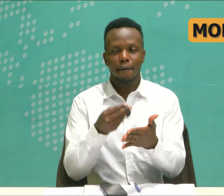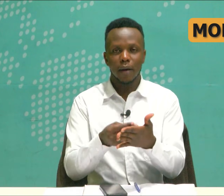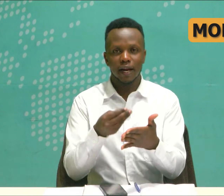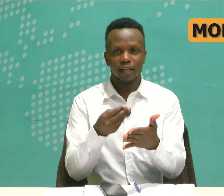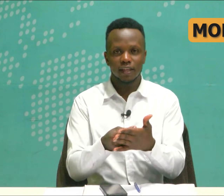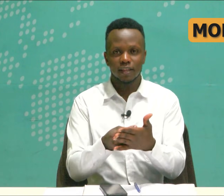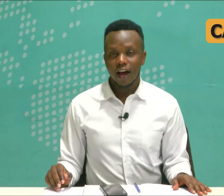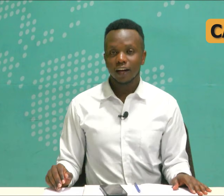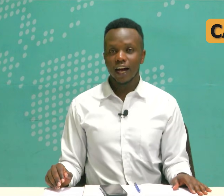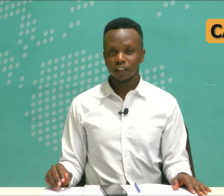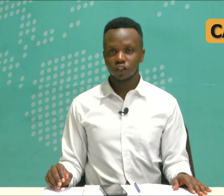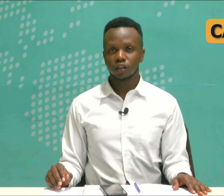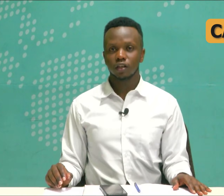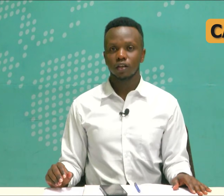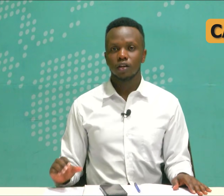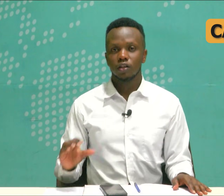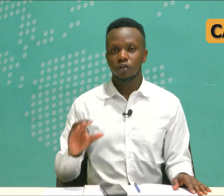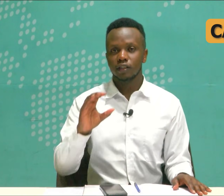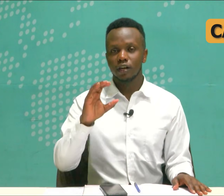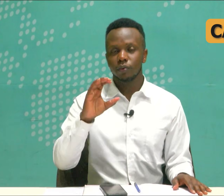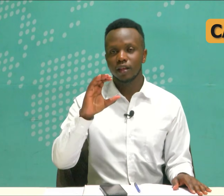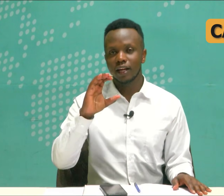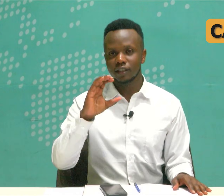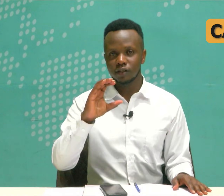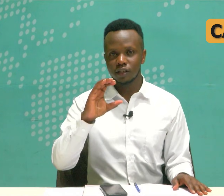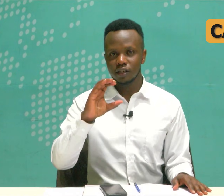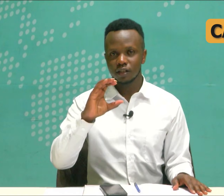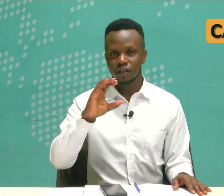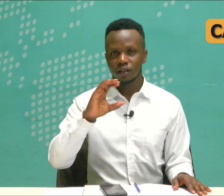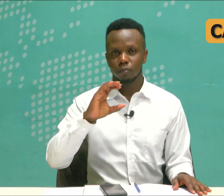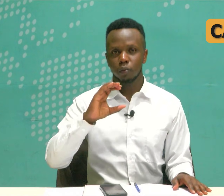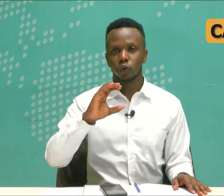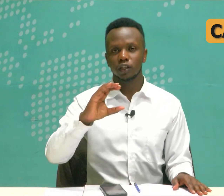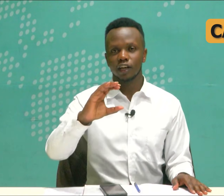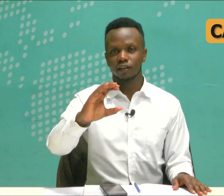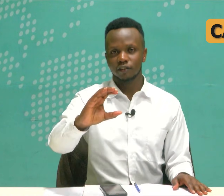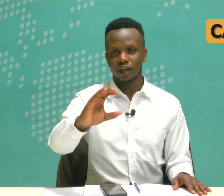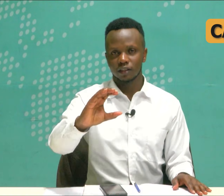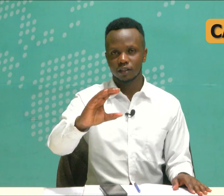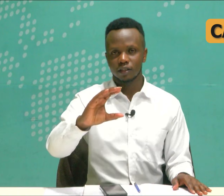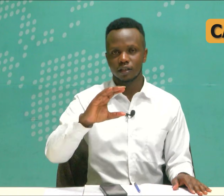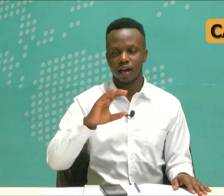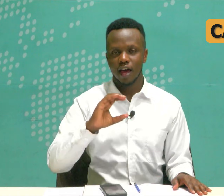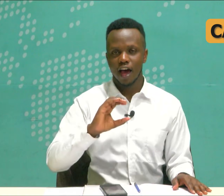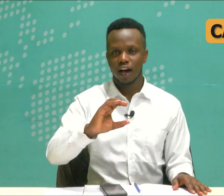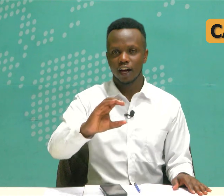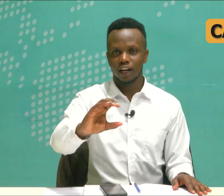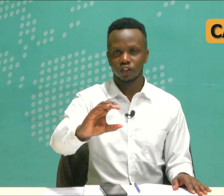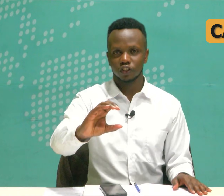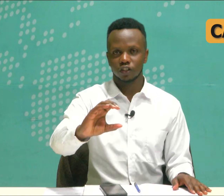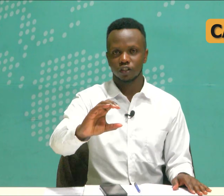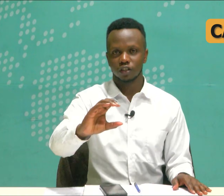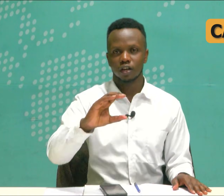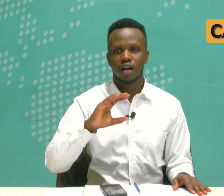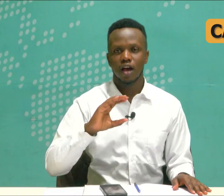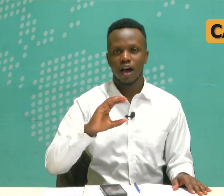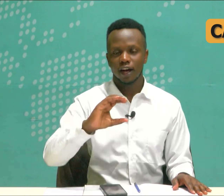money. Cash, you sign with the letter C, pushing in front. Cash,